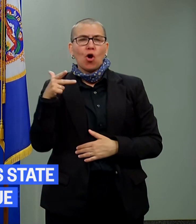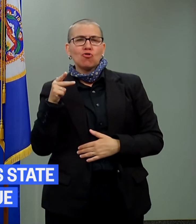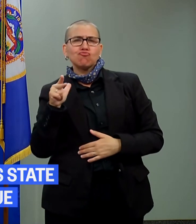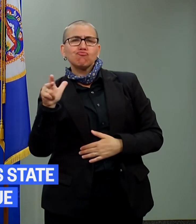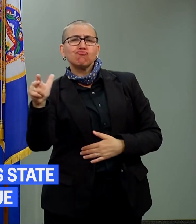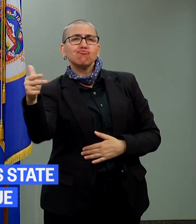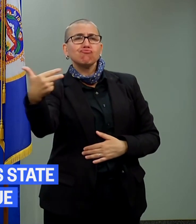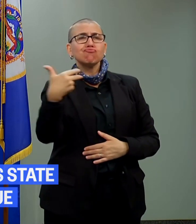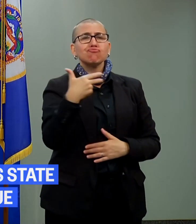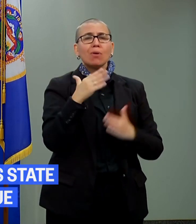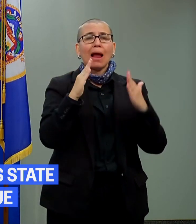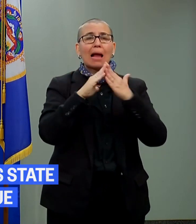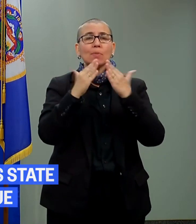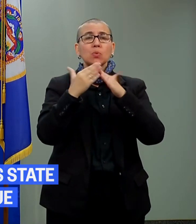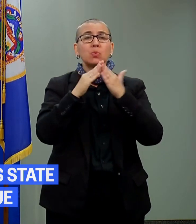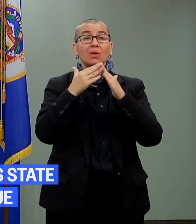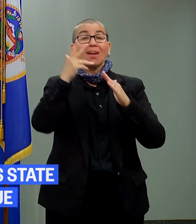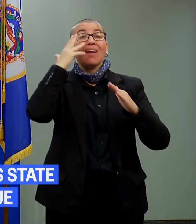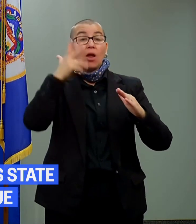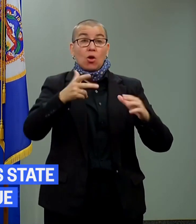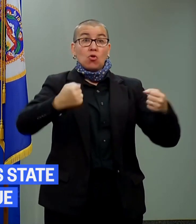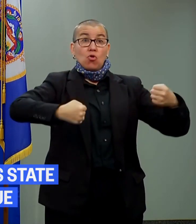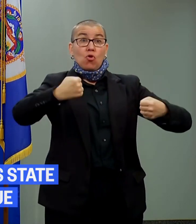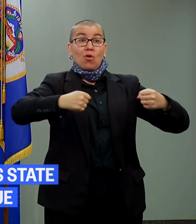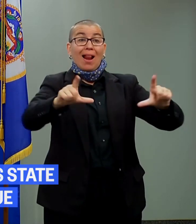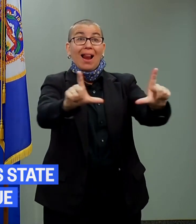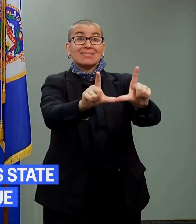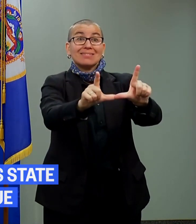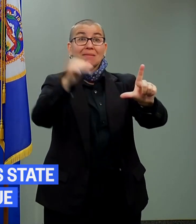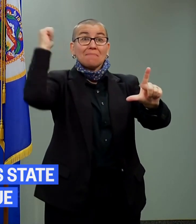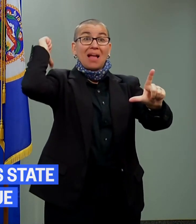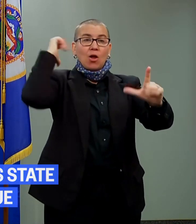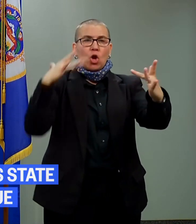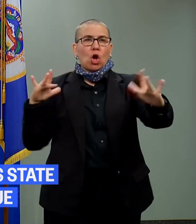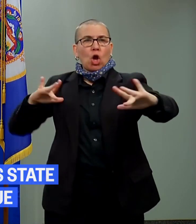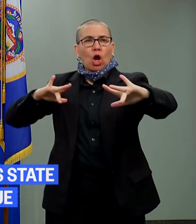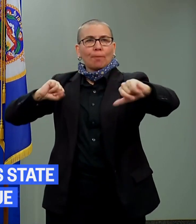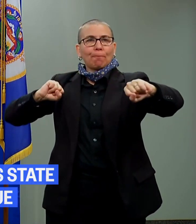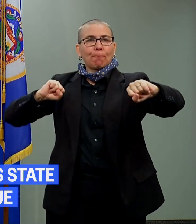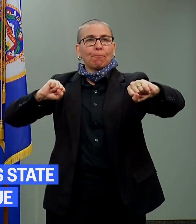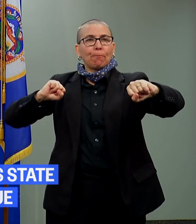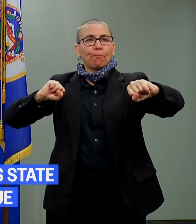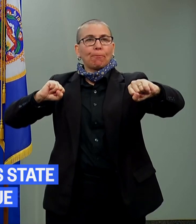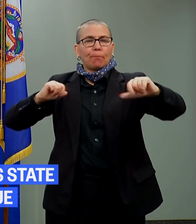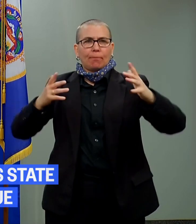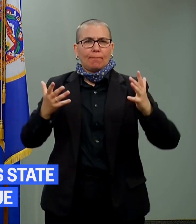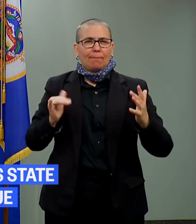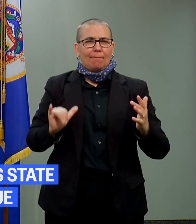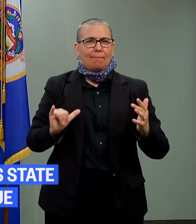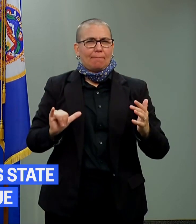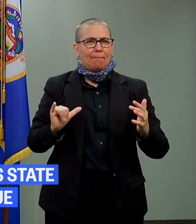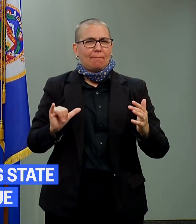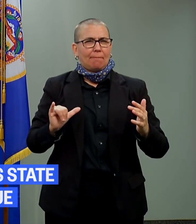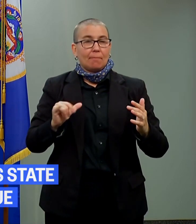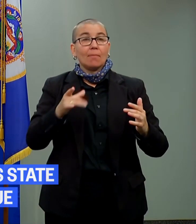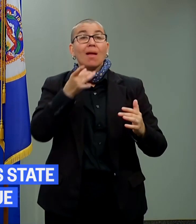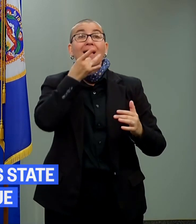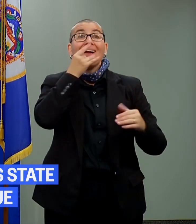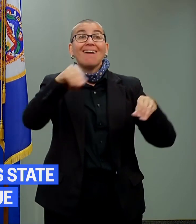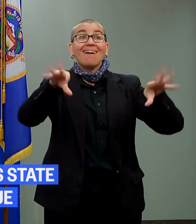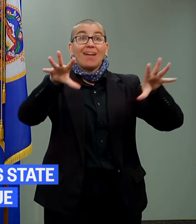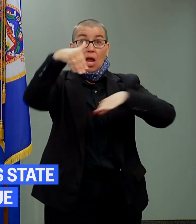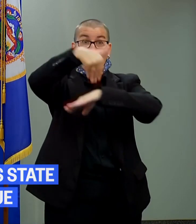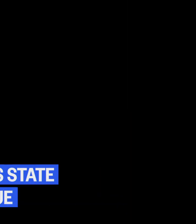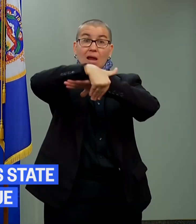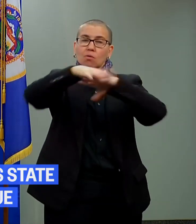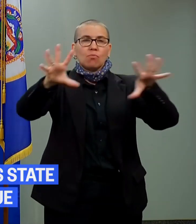any license plates on them and with their lights out and their windows blacked out. Police moved